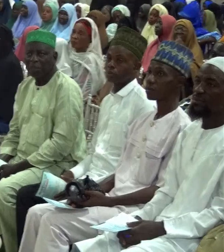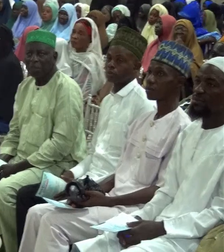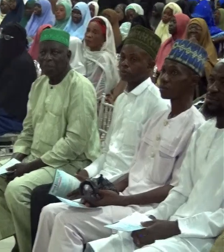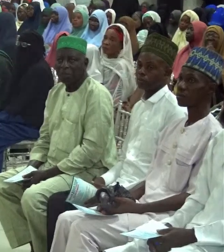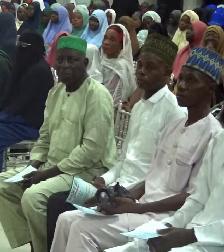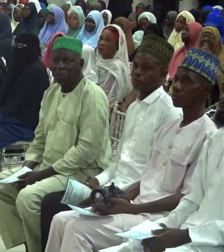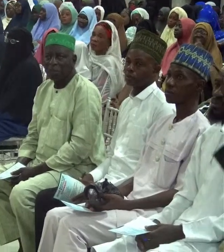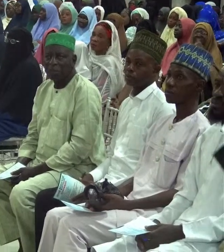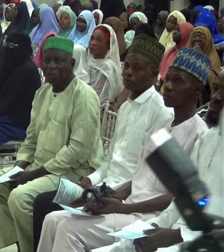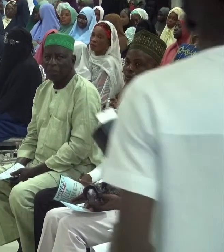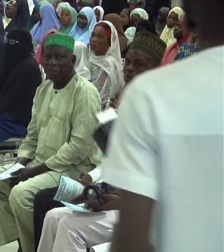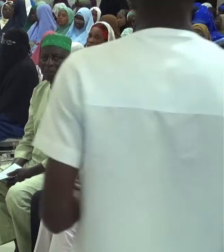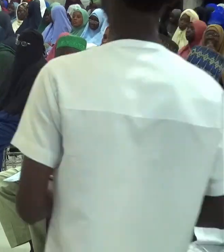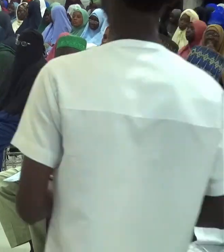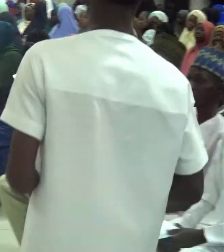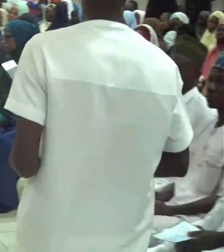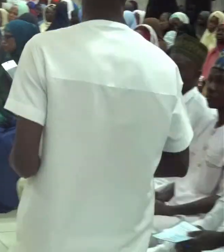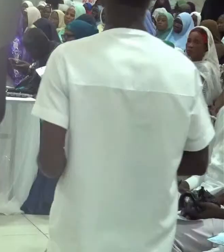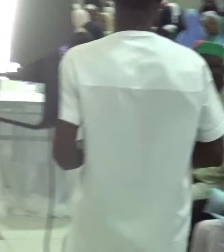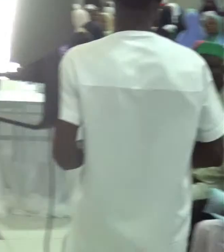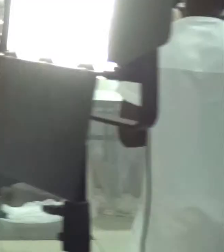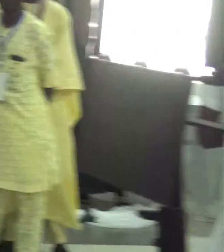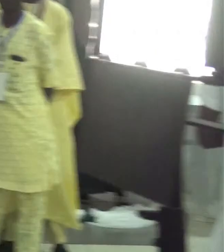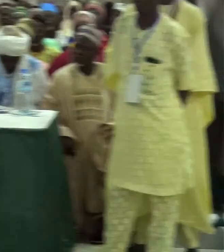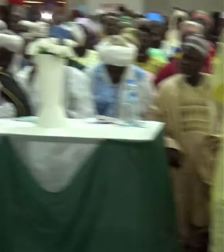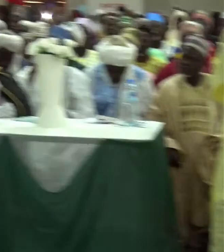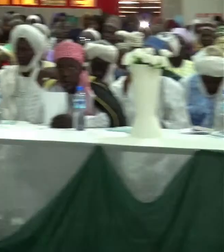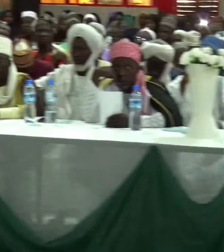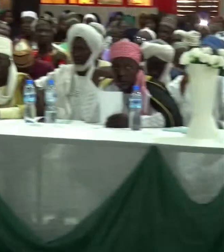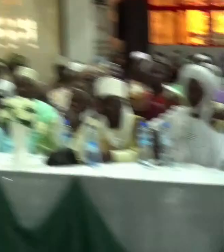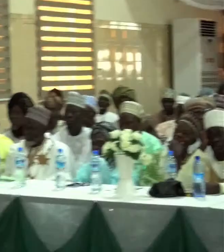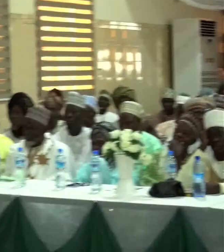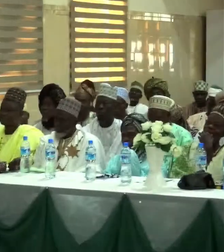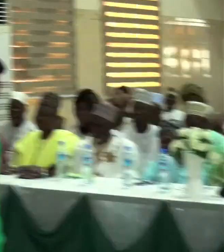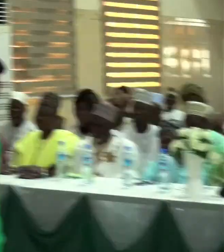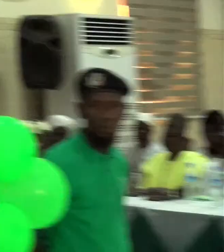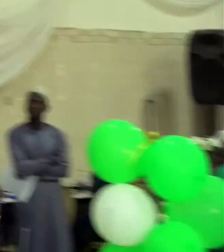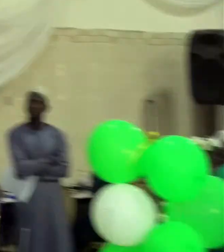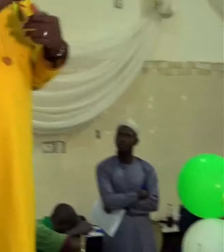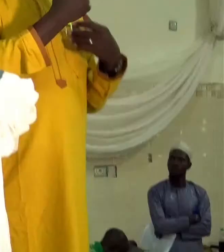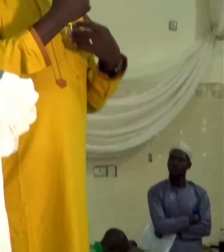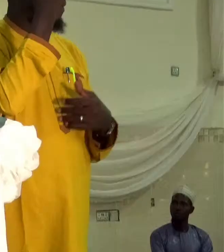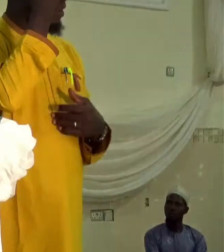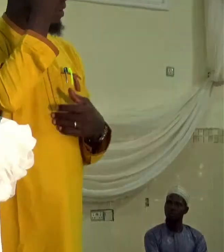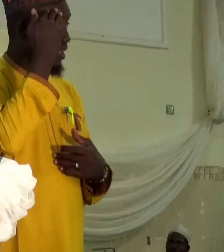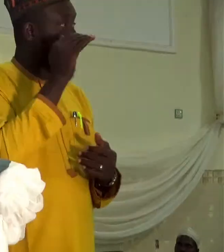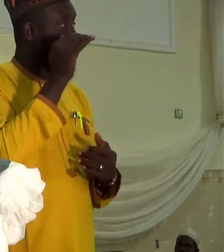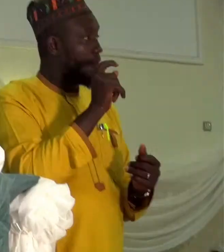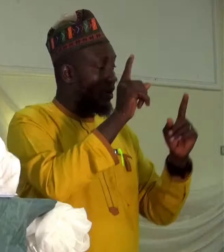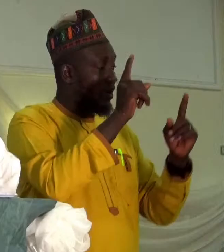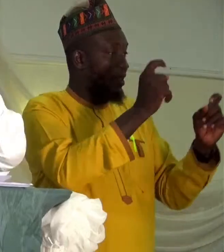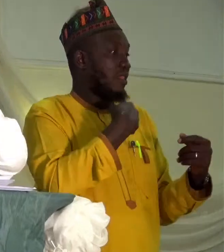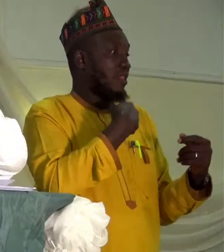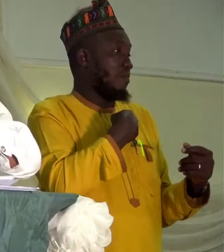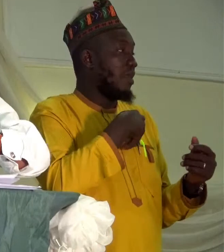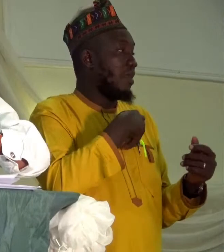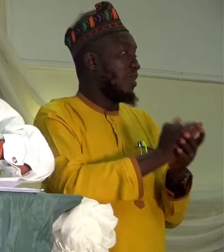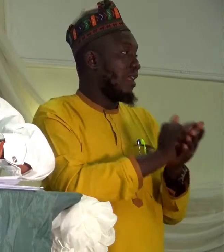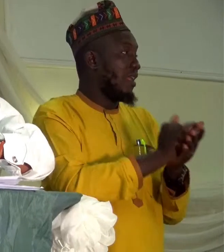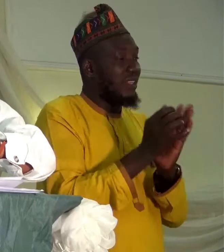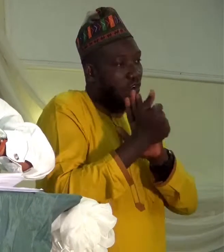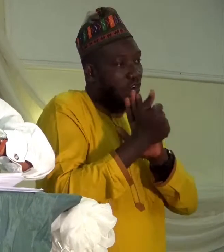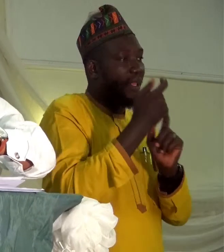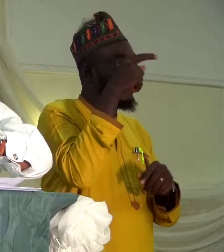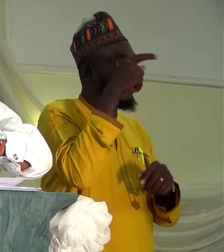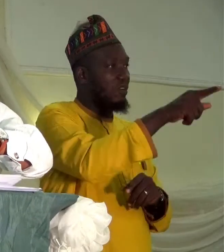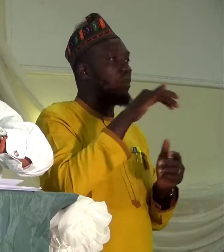guarding treasury. I'm a good custodian, and not only that, I have the knowledge. You can test me with it. That is competency for you,